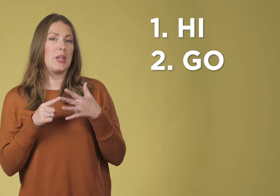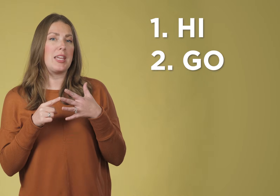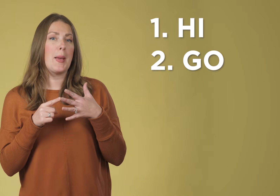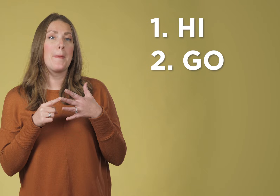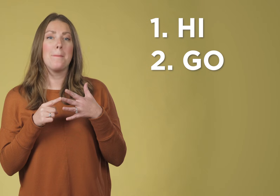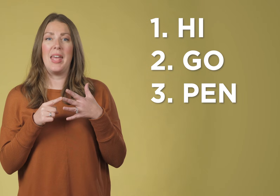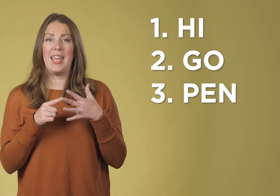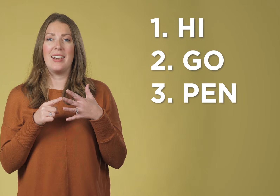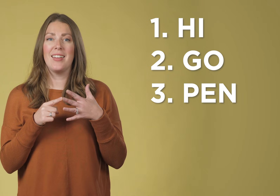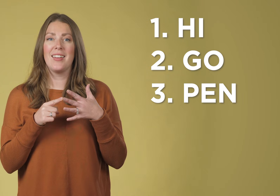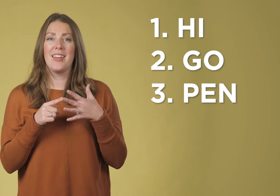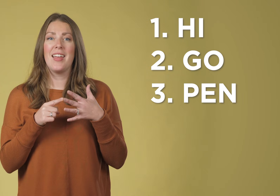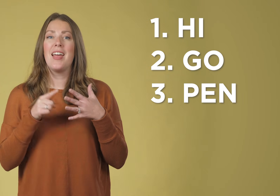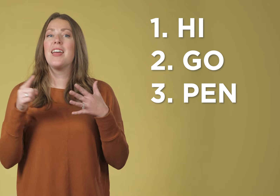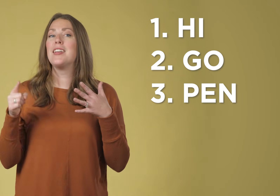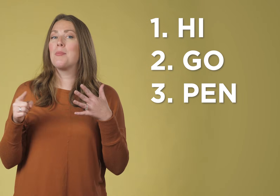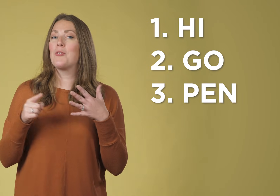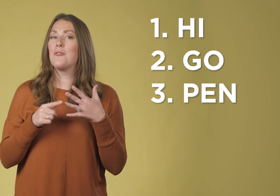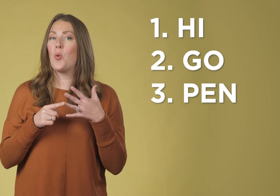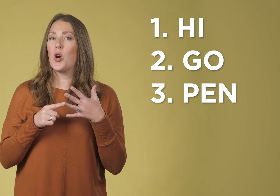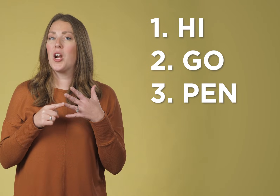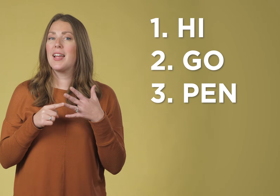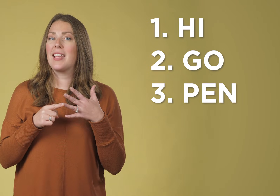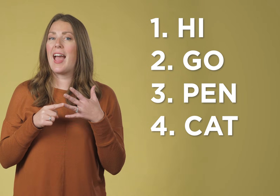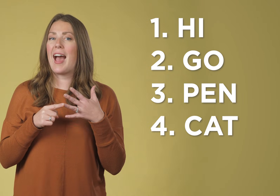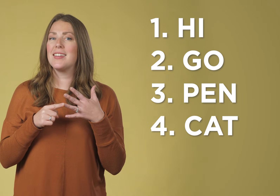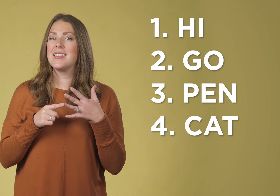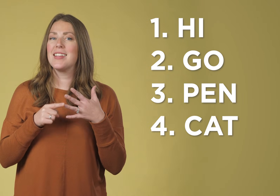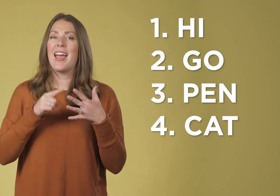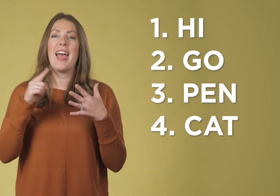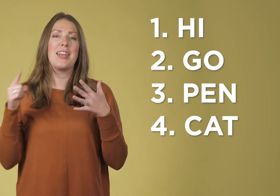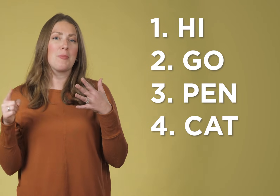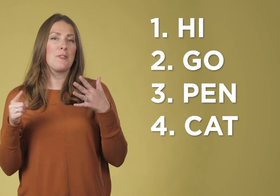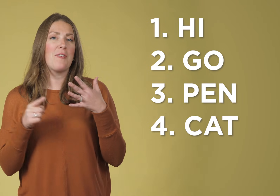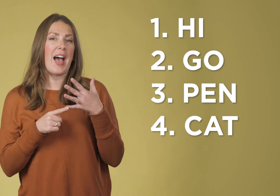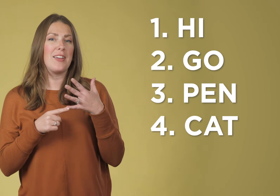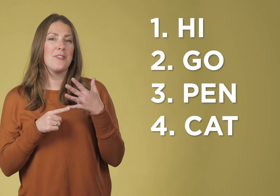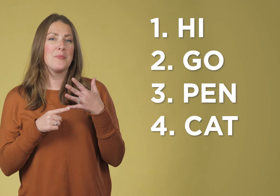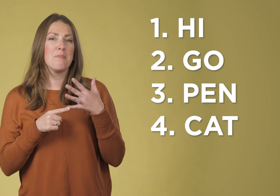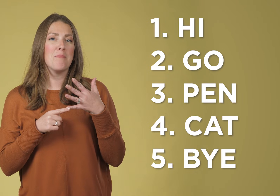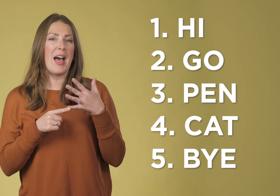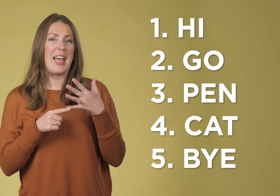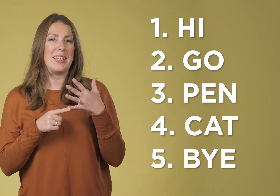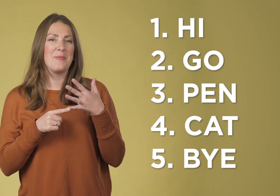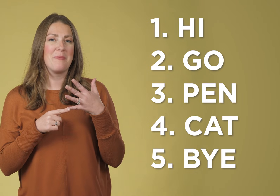3, pin. Number 4, cat. And number 5, bye.